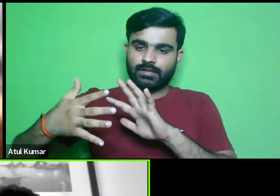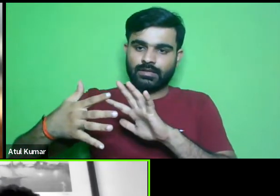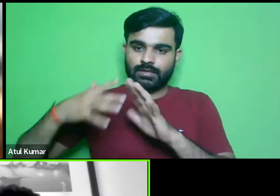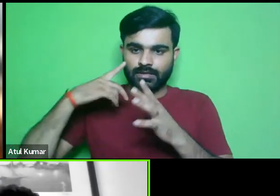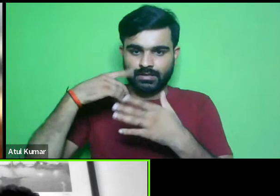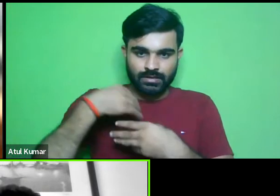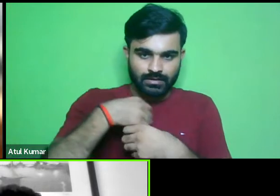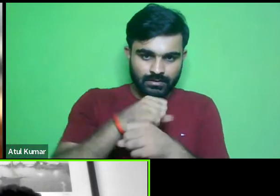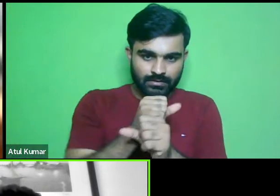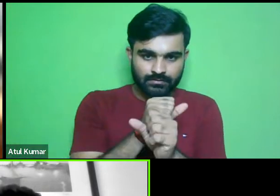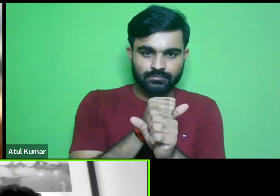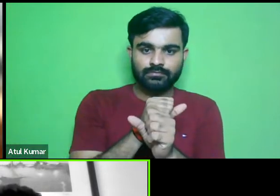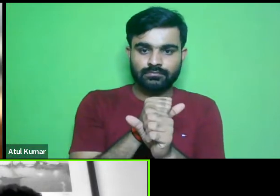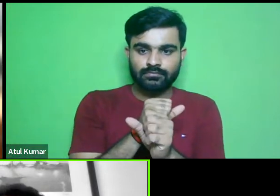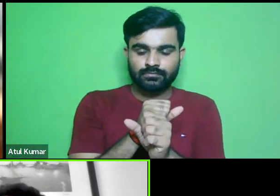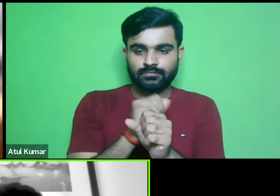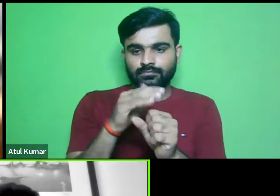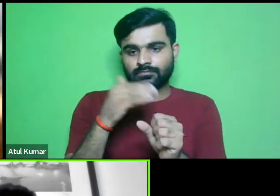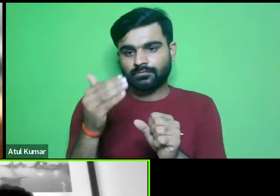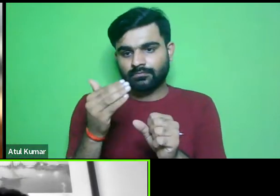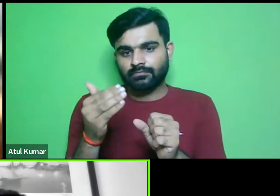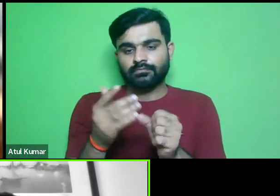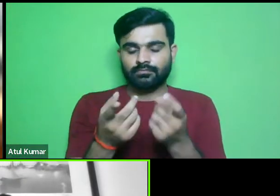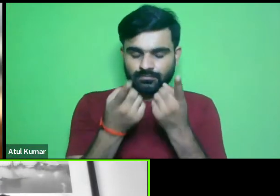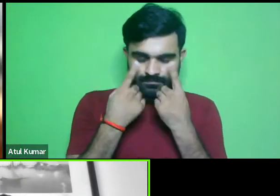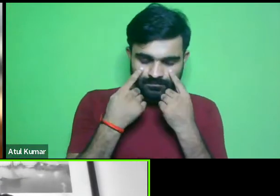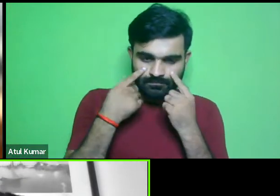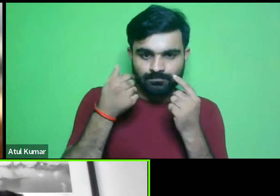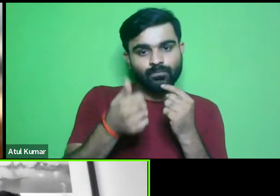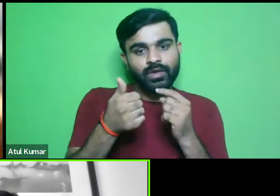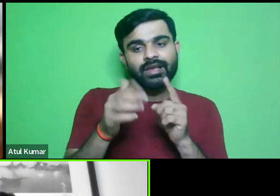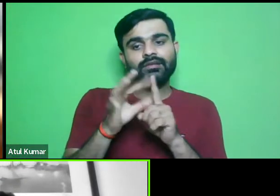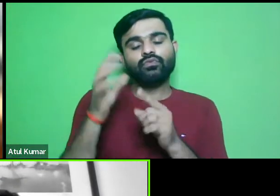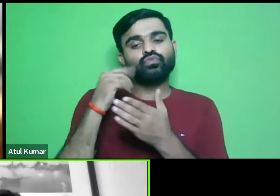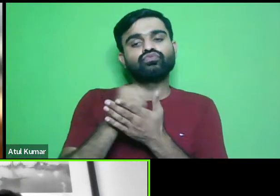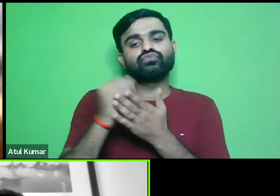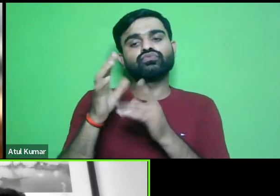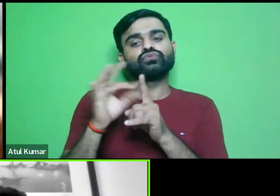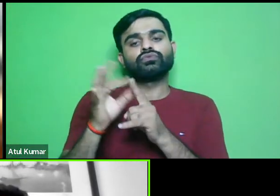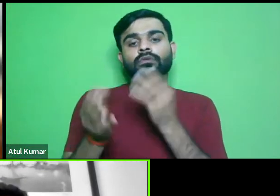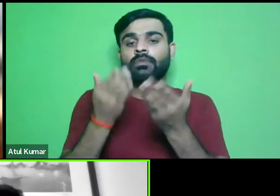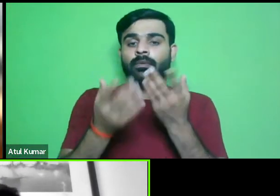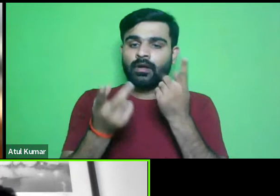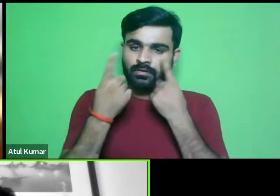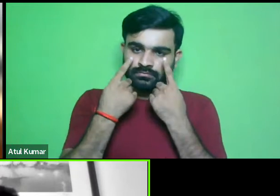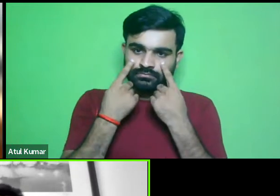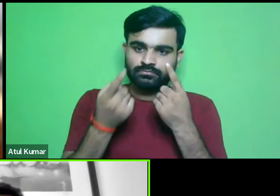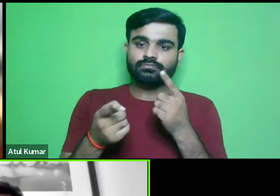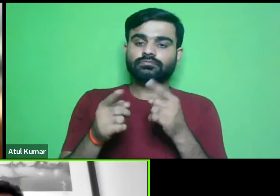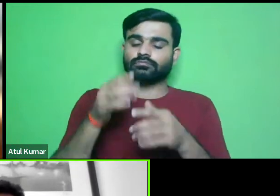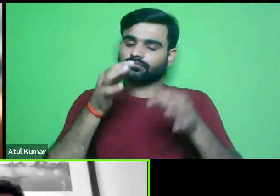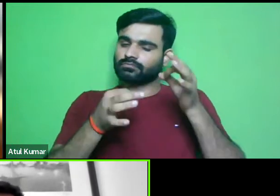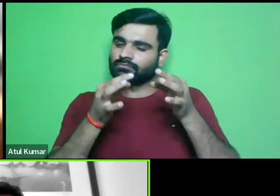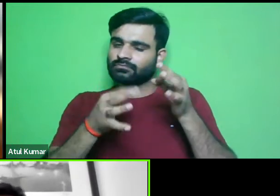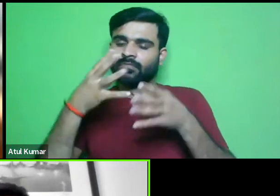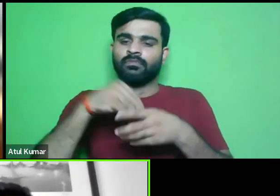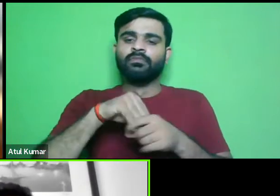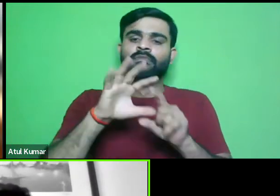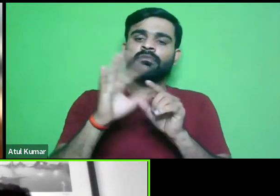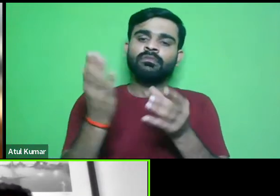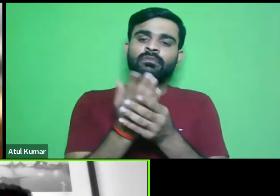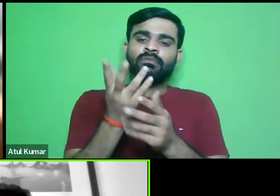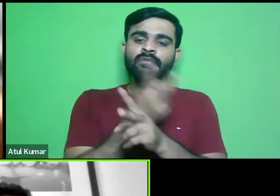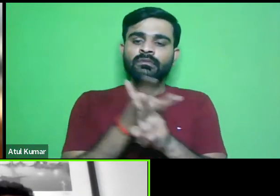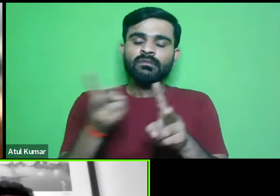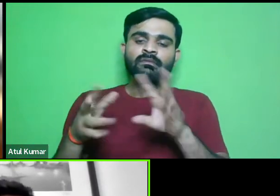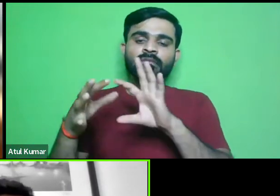clean and subscribe to certain best practices that may vary from jurisdiction to jurisdiction, but Dr. Gupta has already